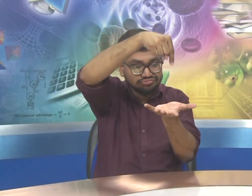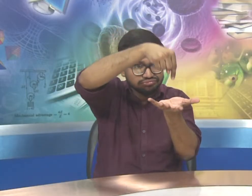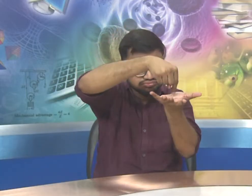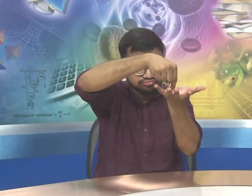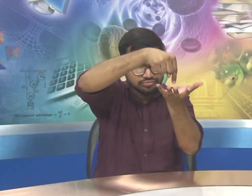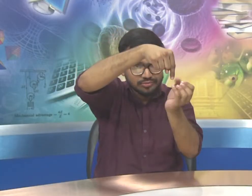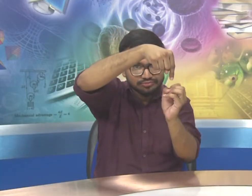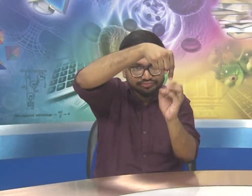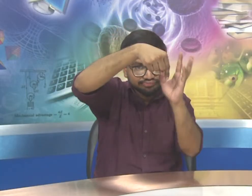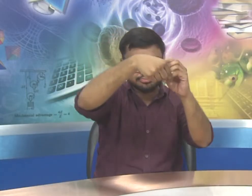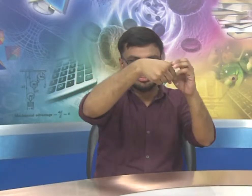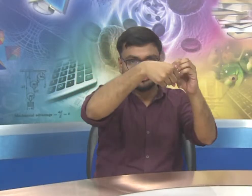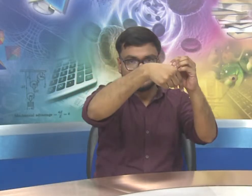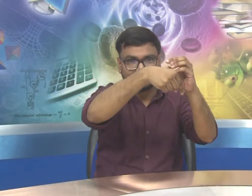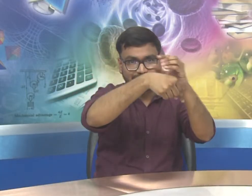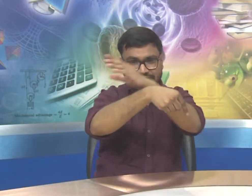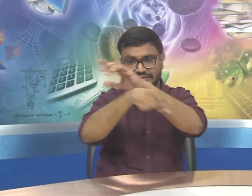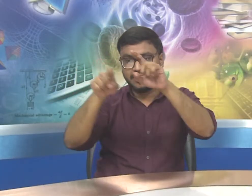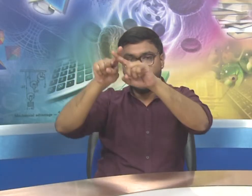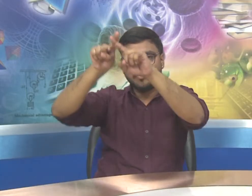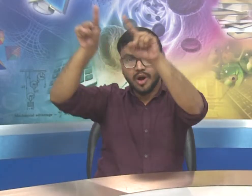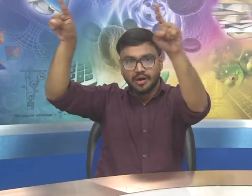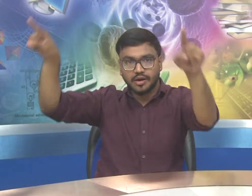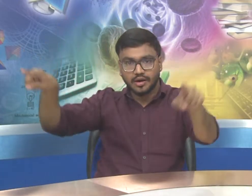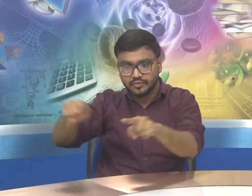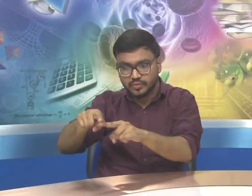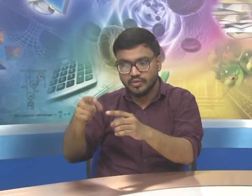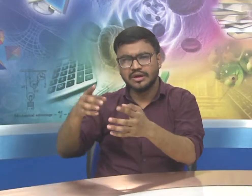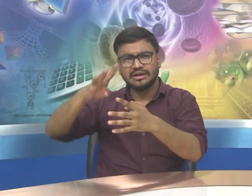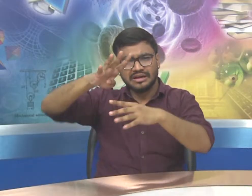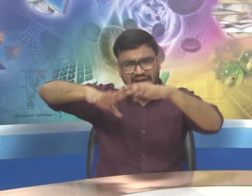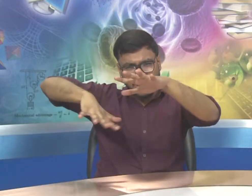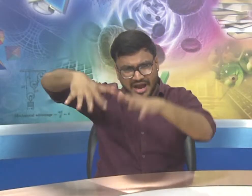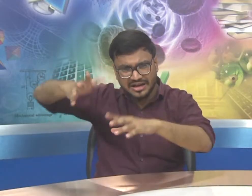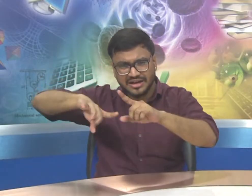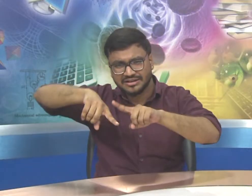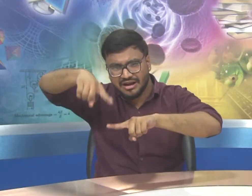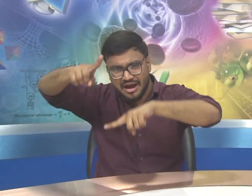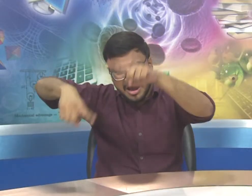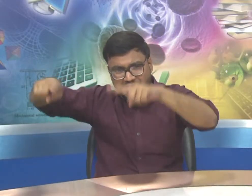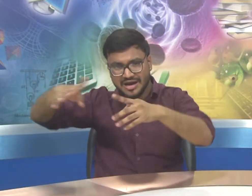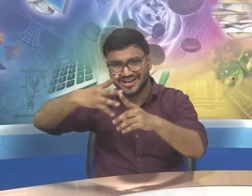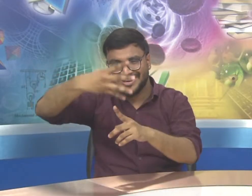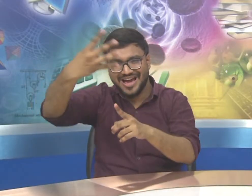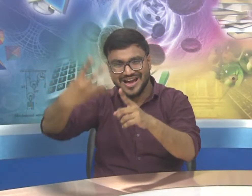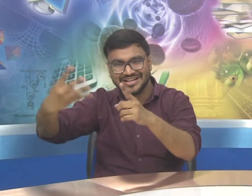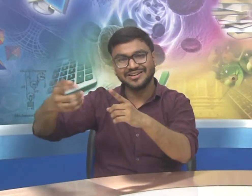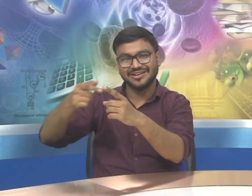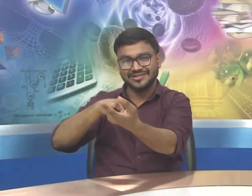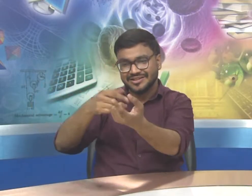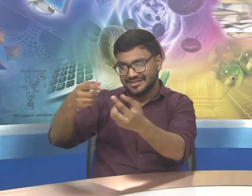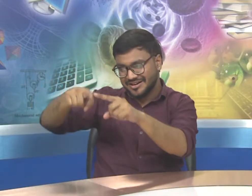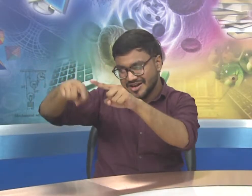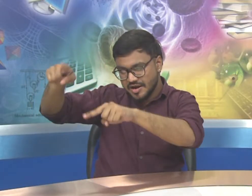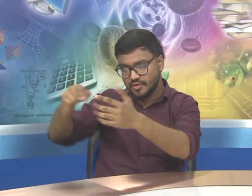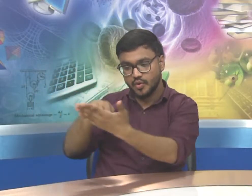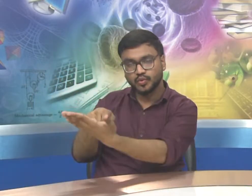These tools can create magnified images of the surfaces of